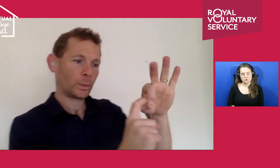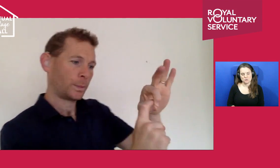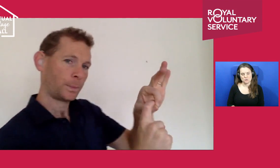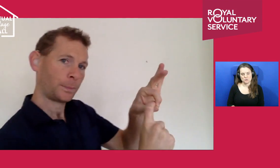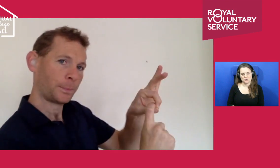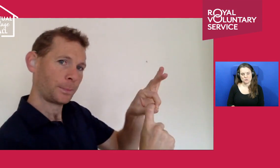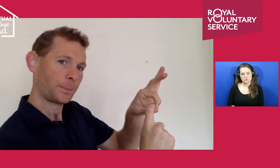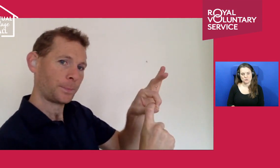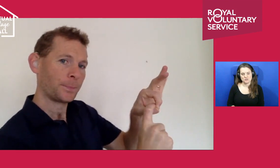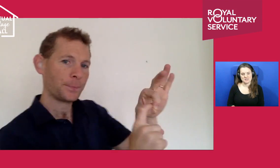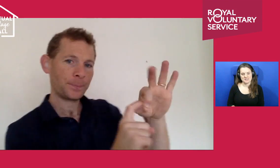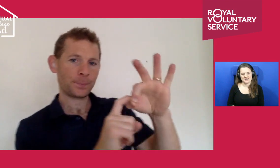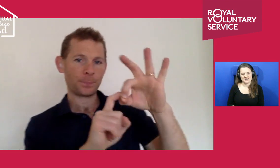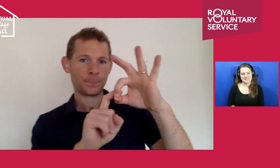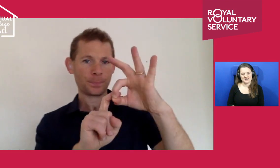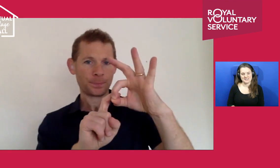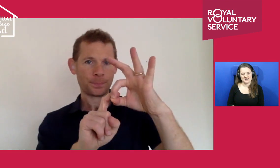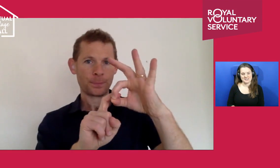Q,